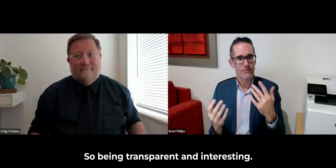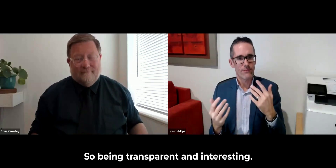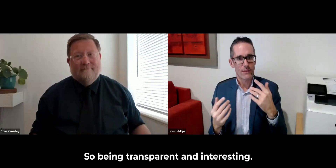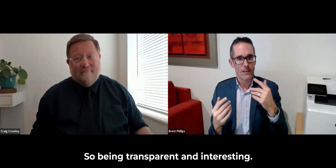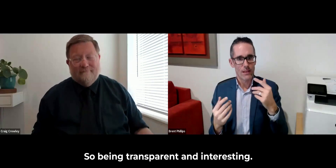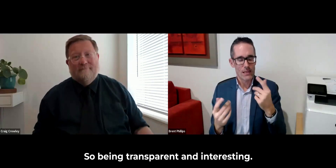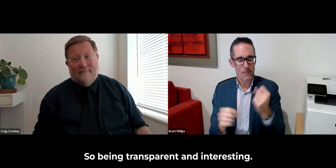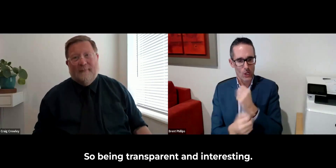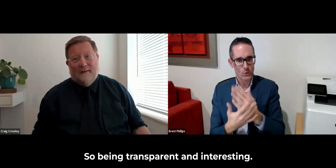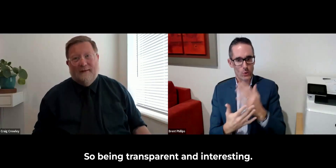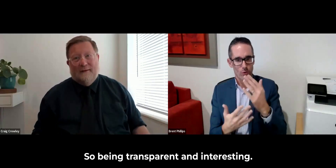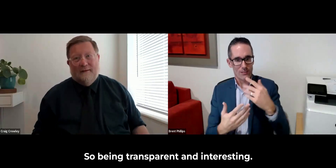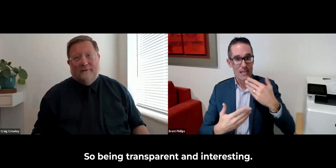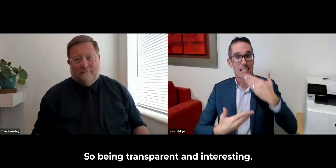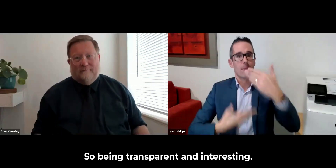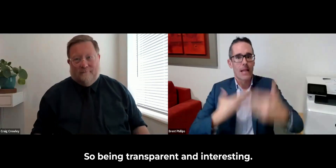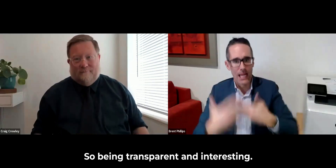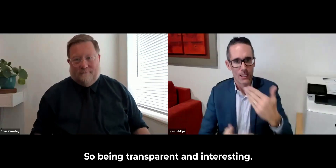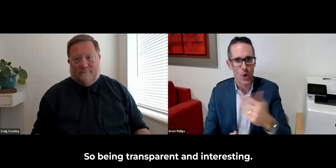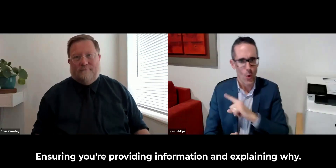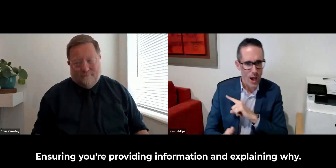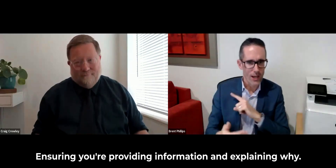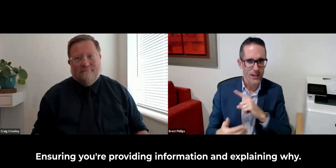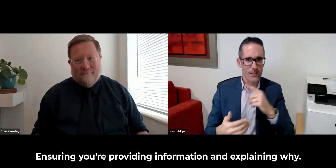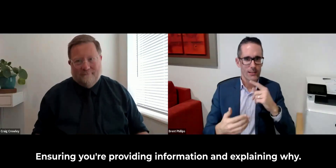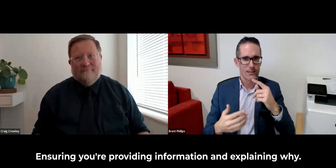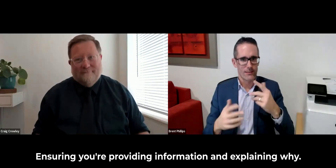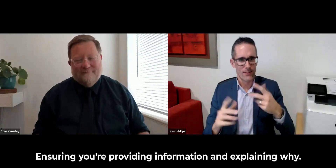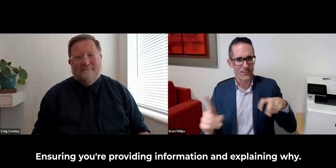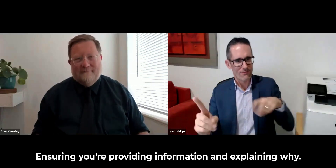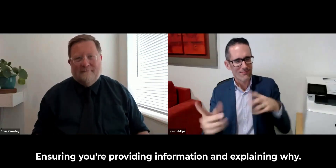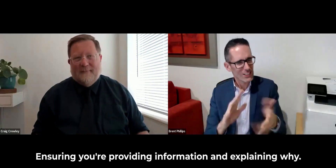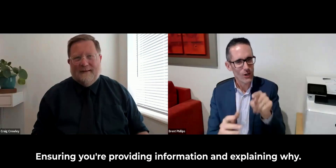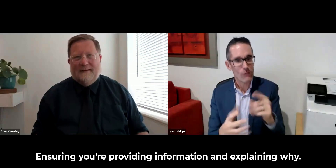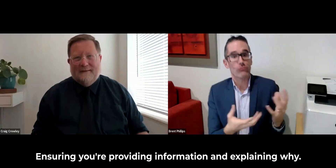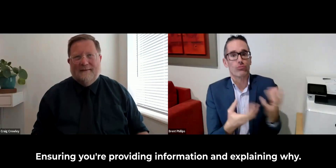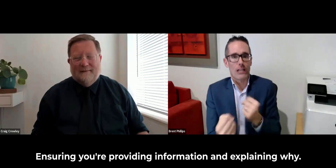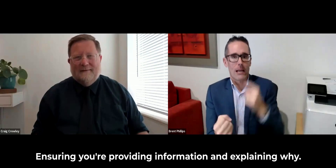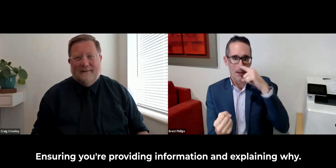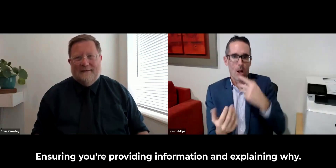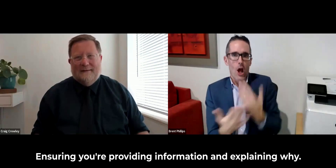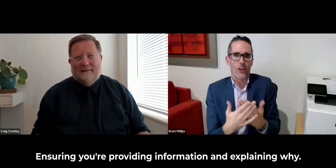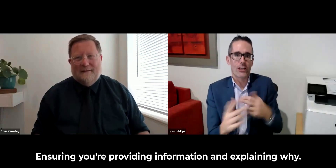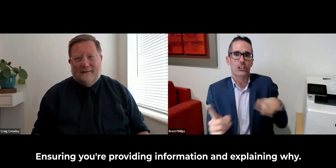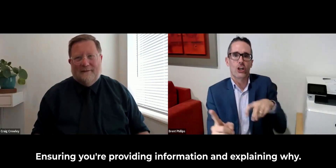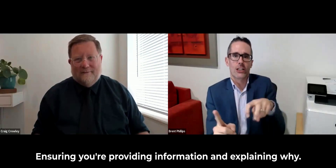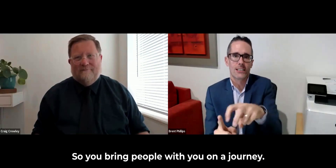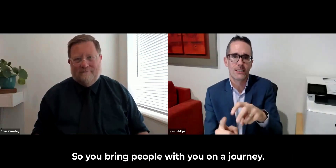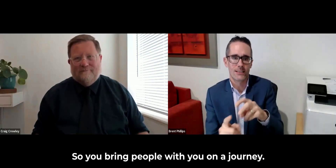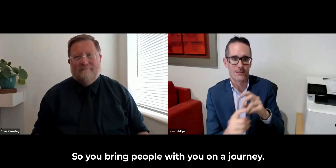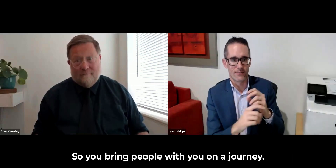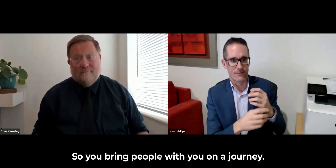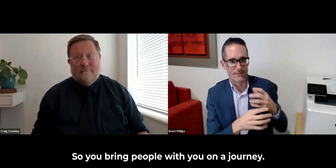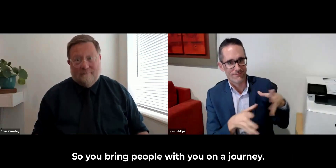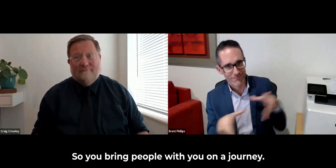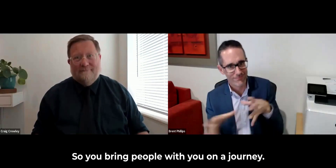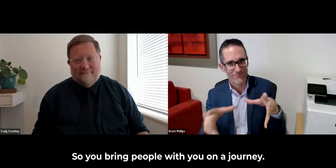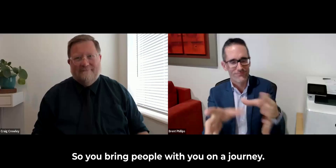So being transparent and ensuring you're providing information and explaining why. So you bring people with you